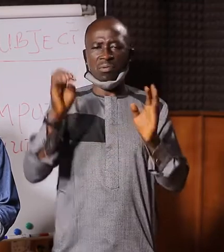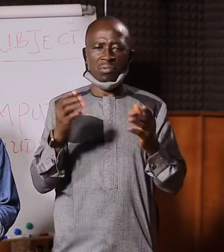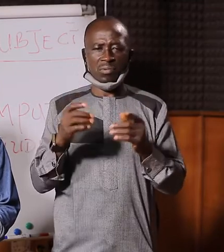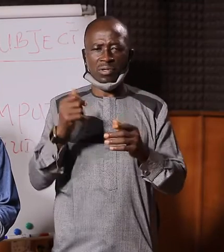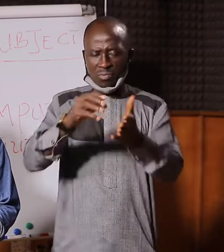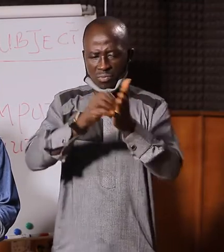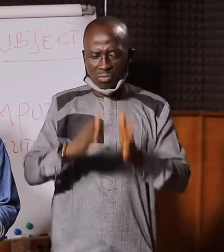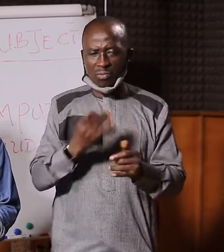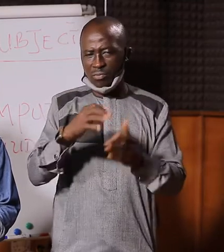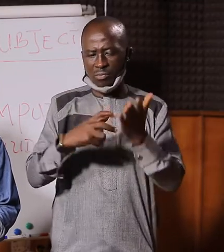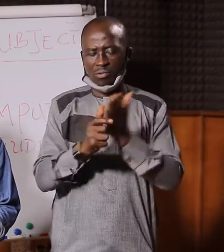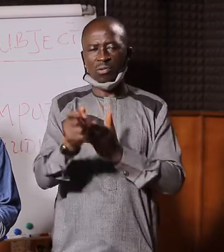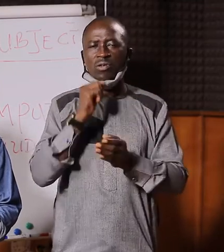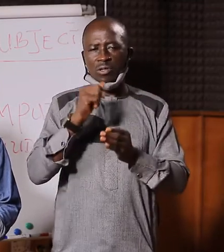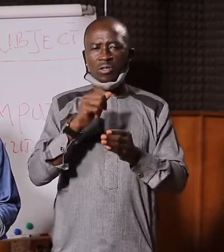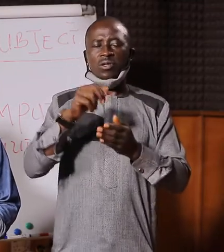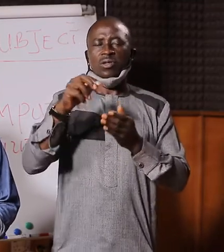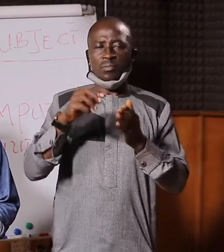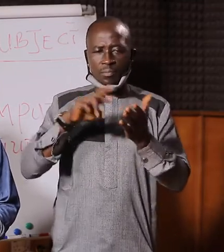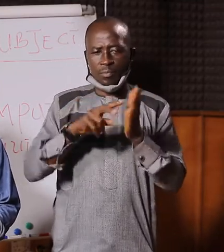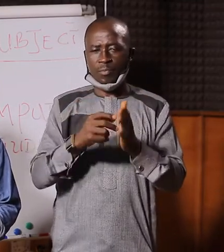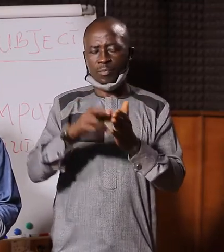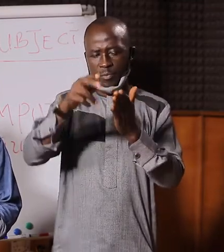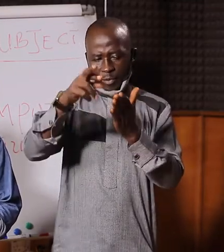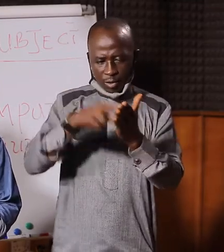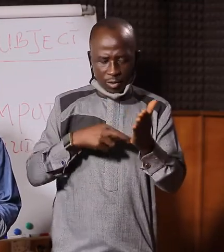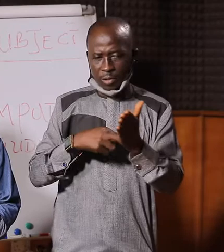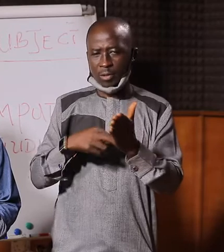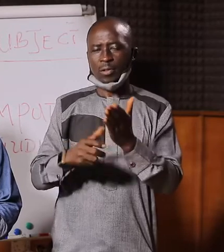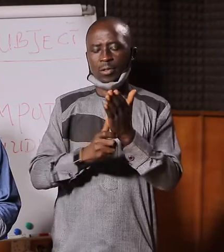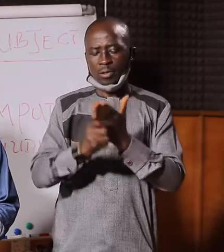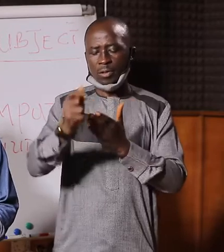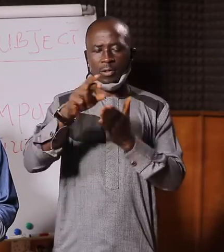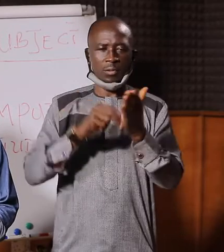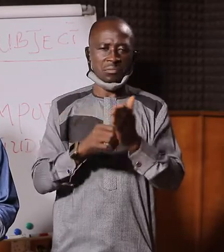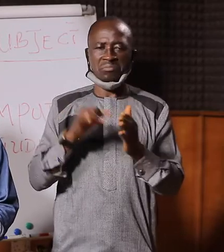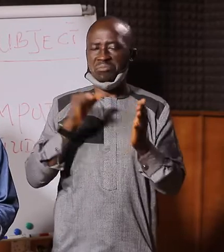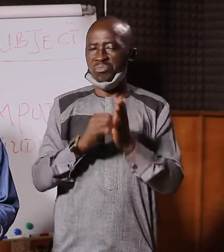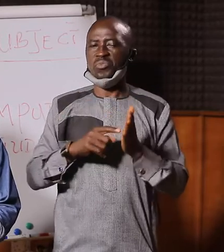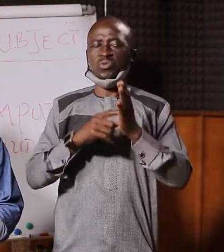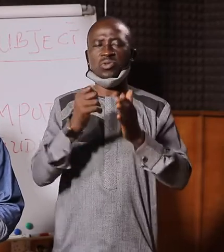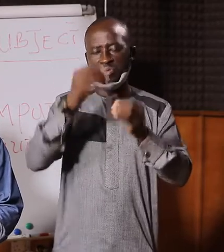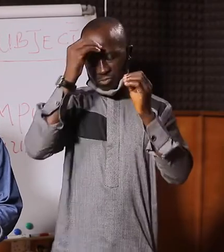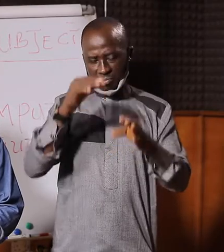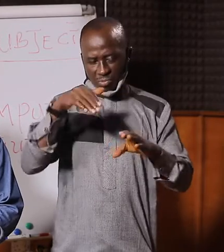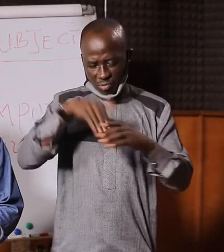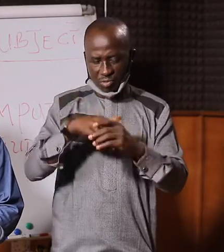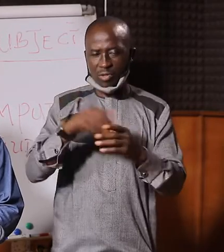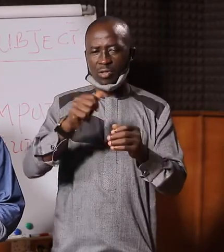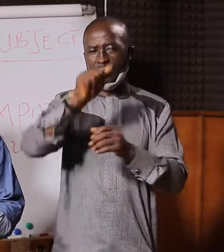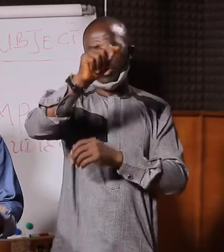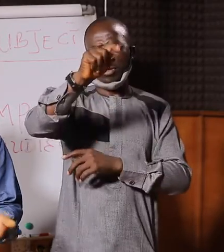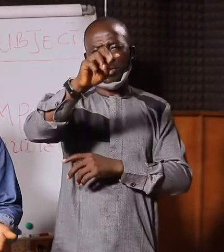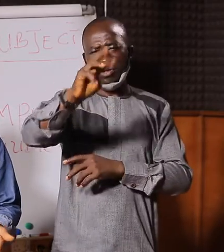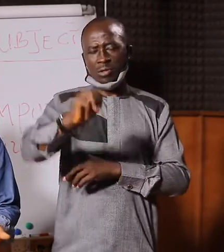that very card is through what we refer to as what? A card reader. It identifies the information that is embedded inside the ATM